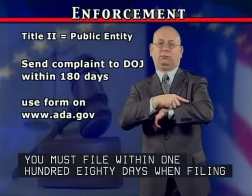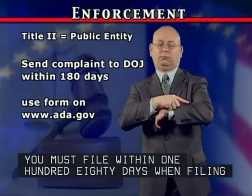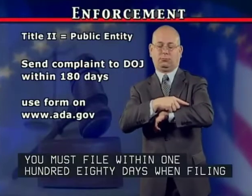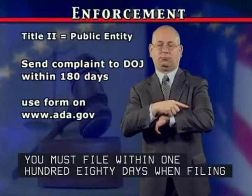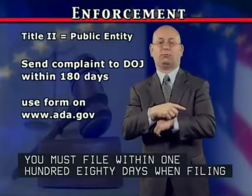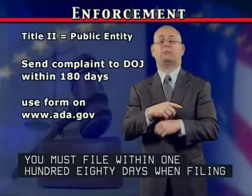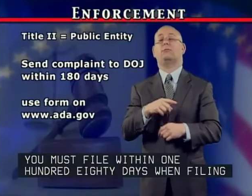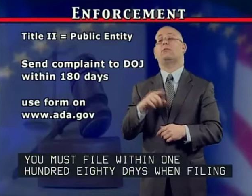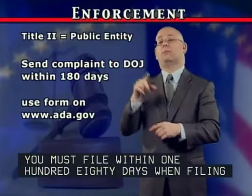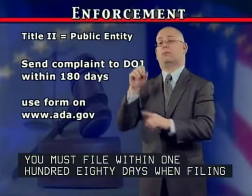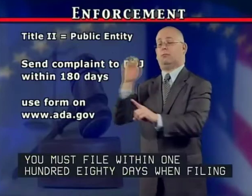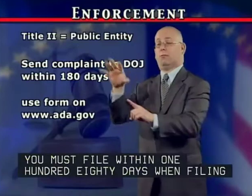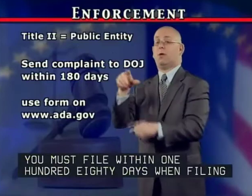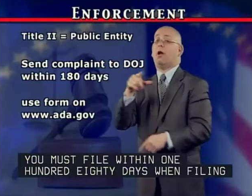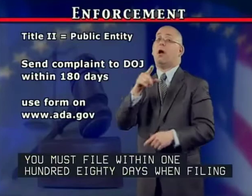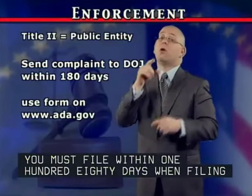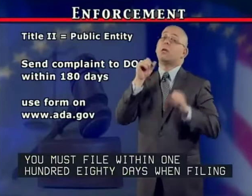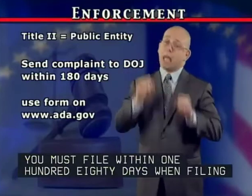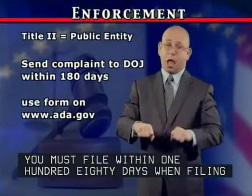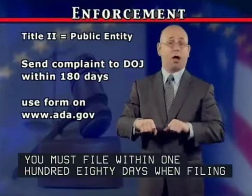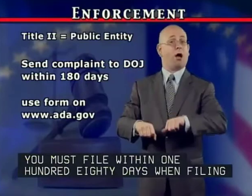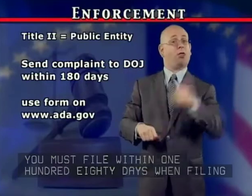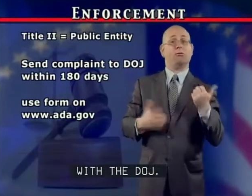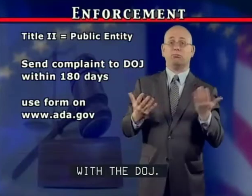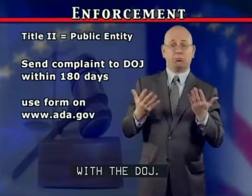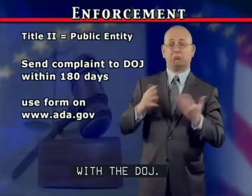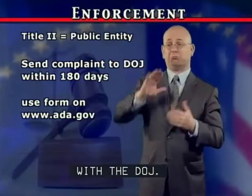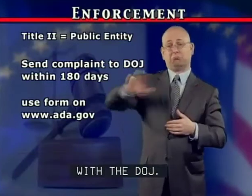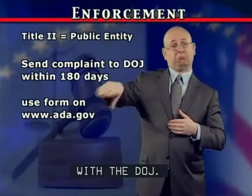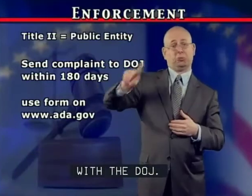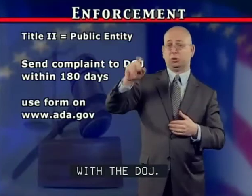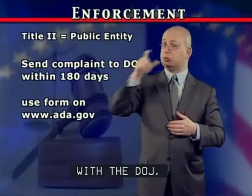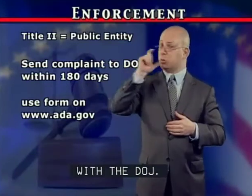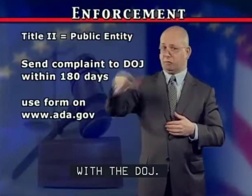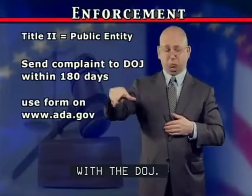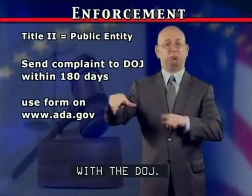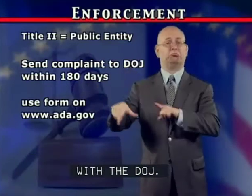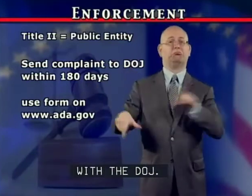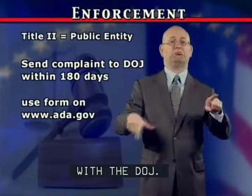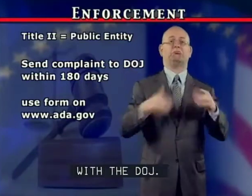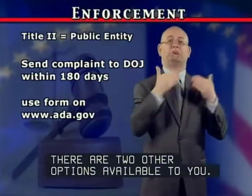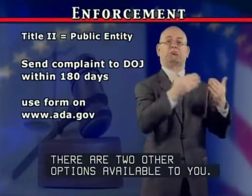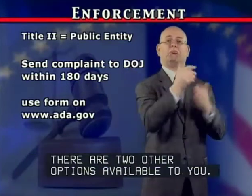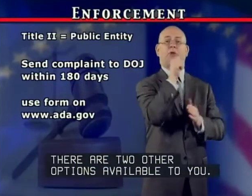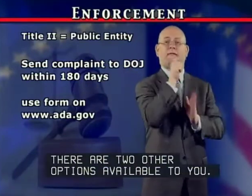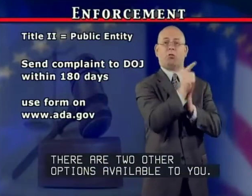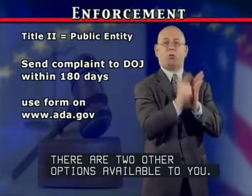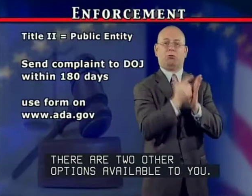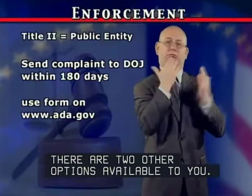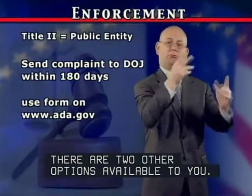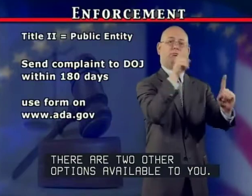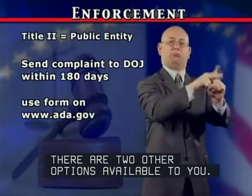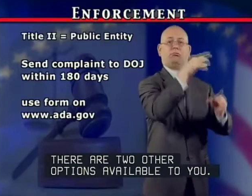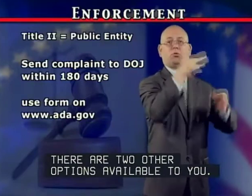You must file within 180 days when filing with the DOJ. There are two other options available to